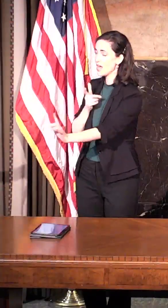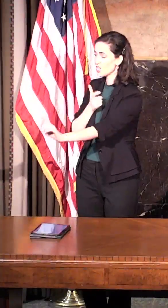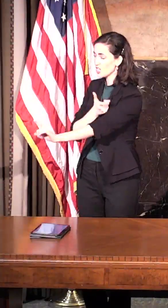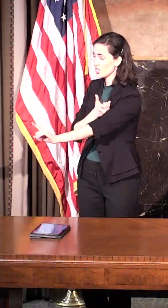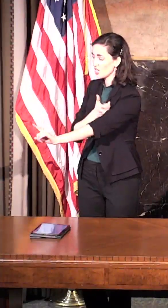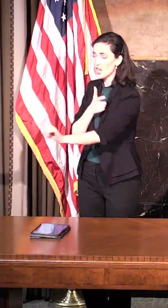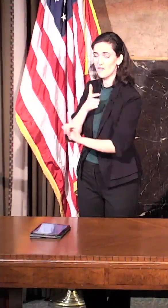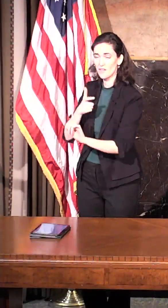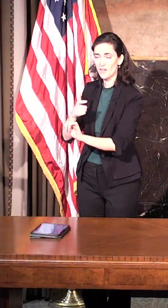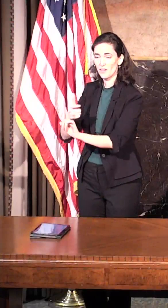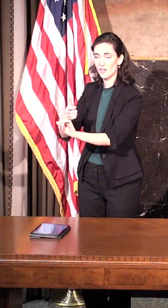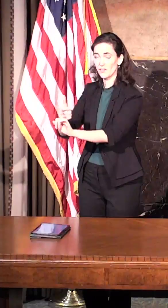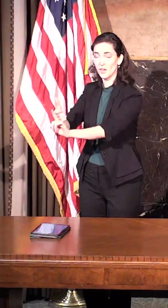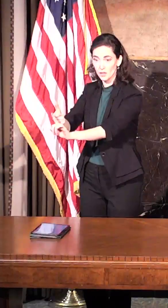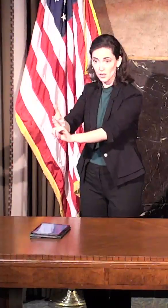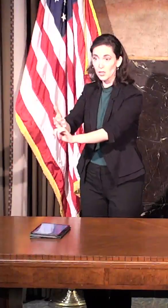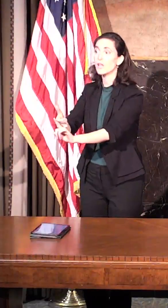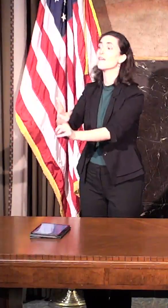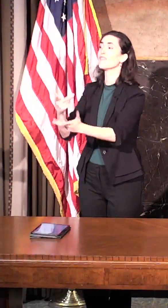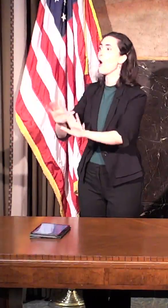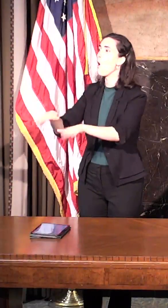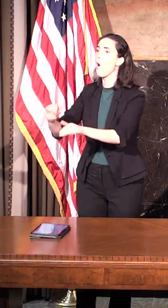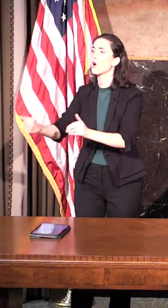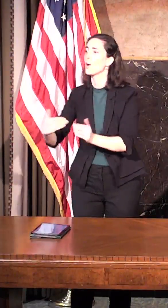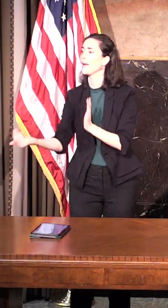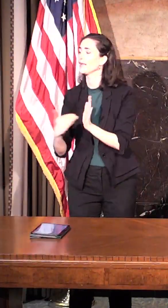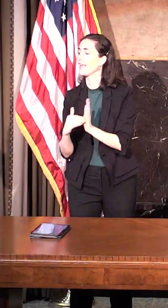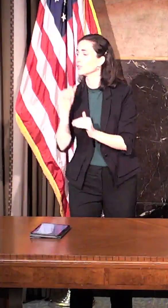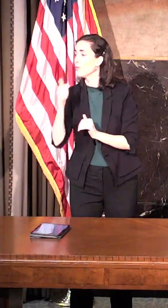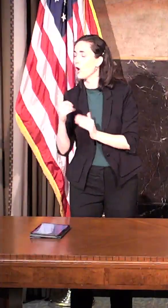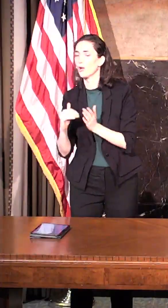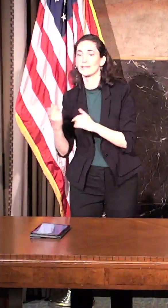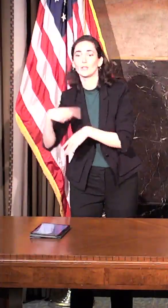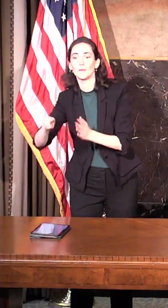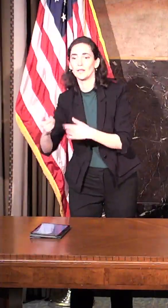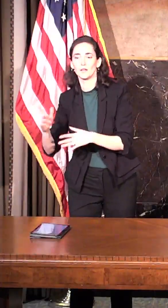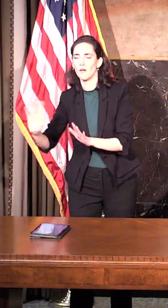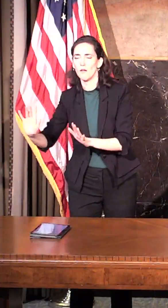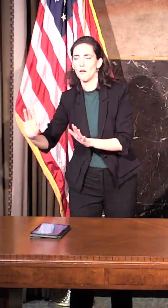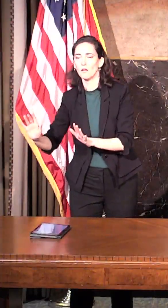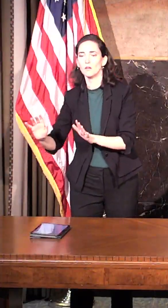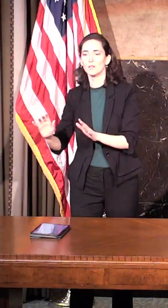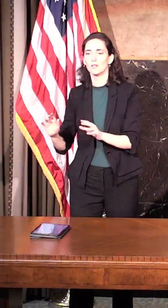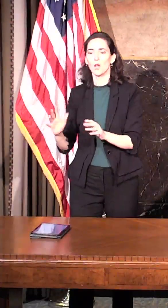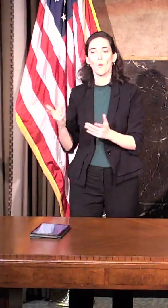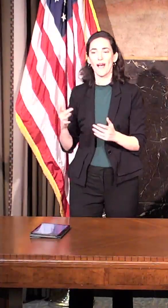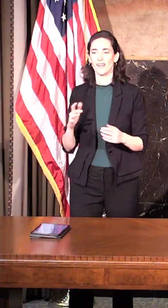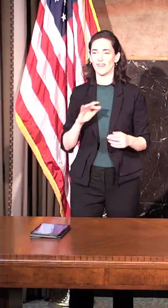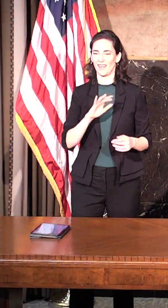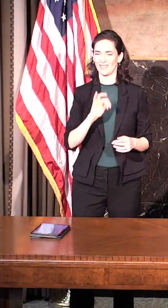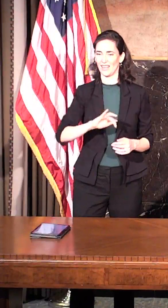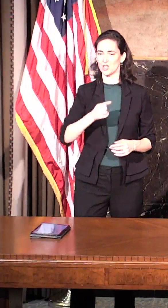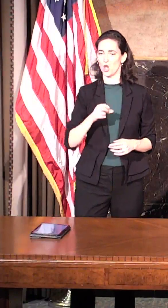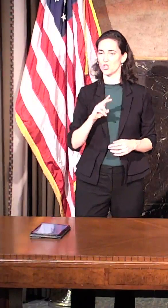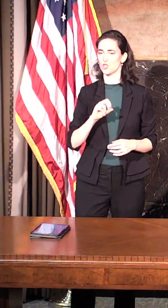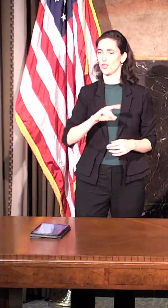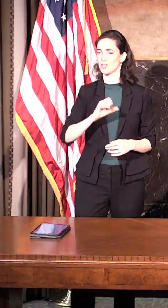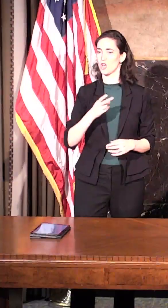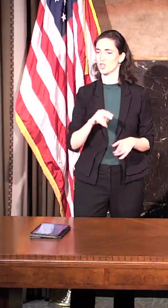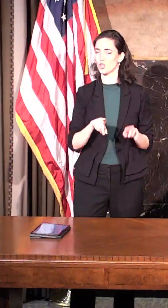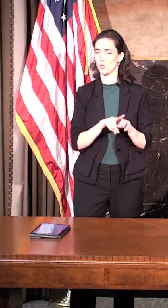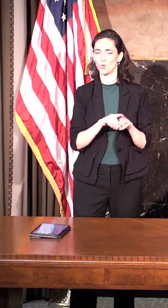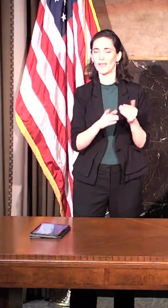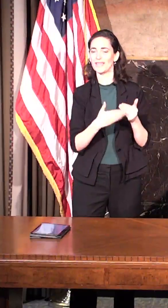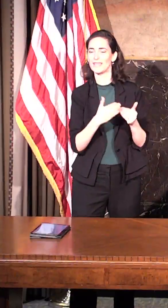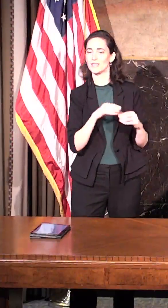And because there's an easier way to store the Johnson & Johnson vaccine